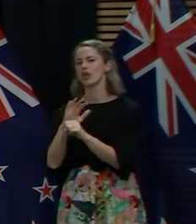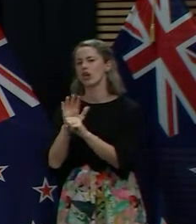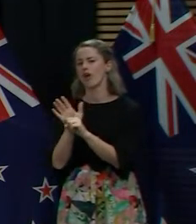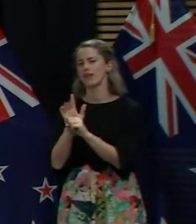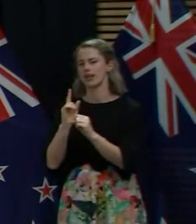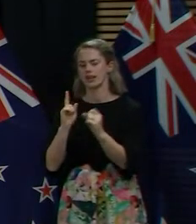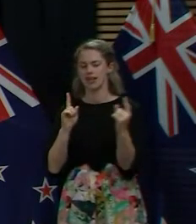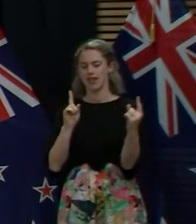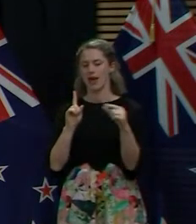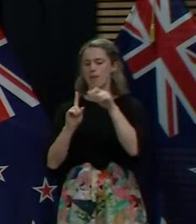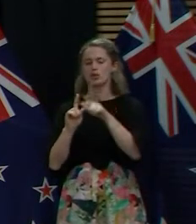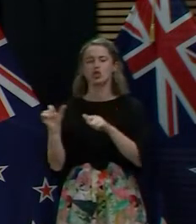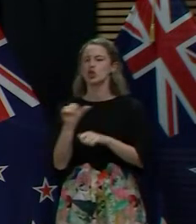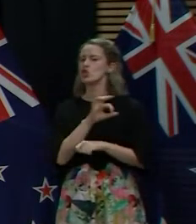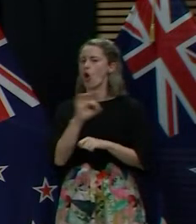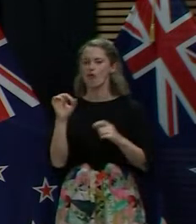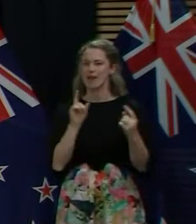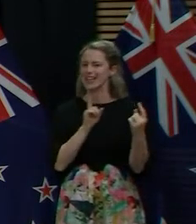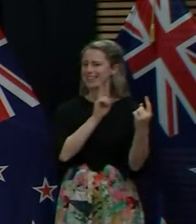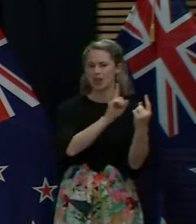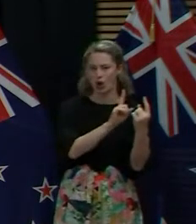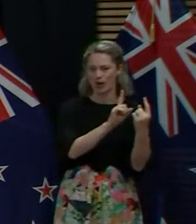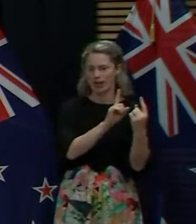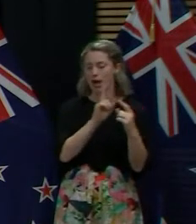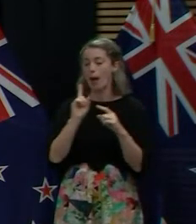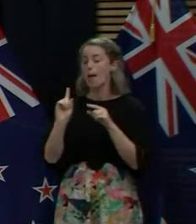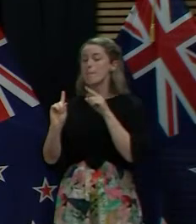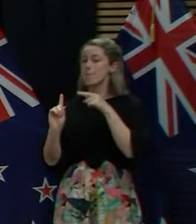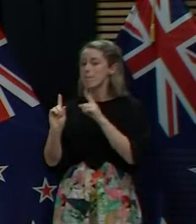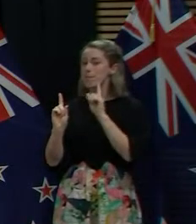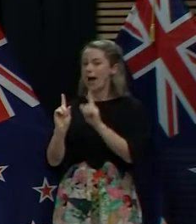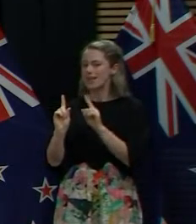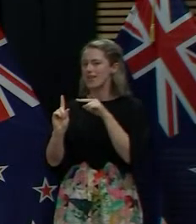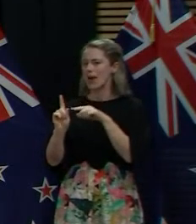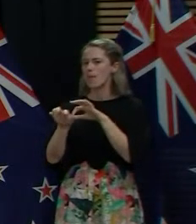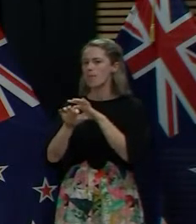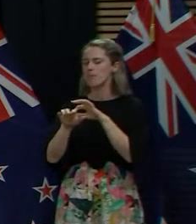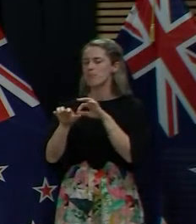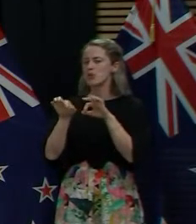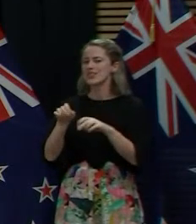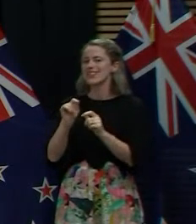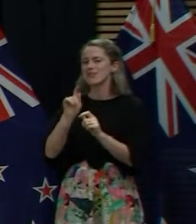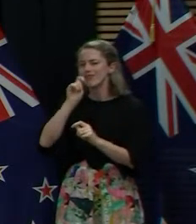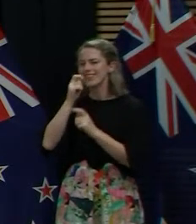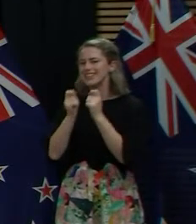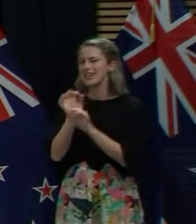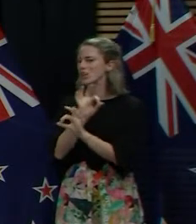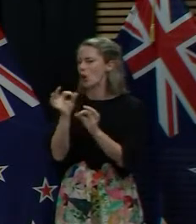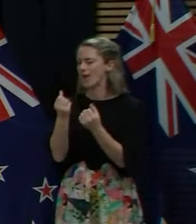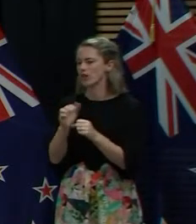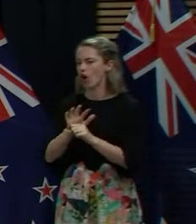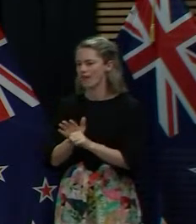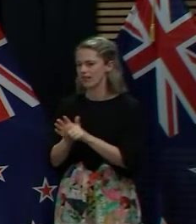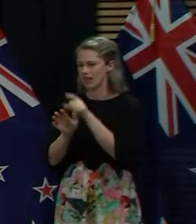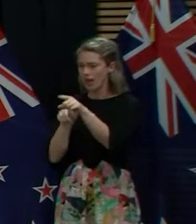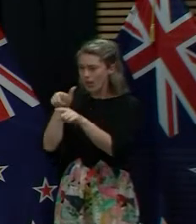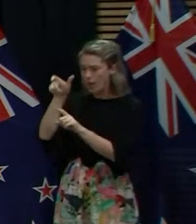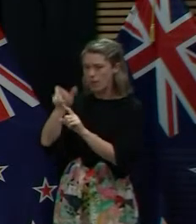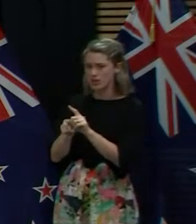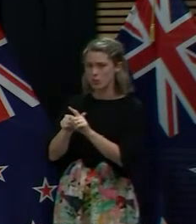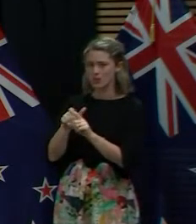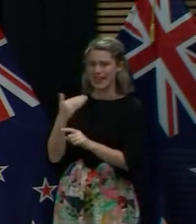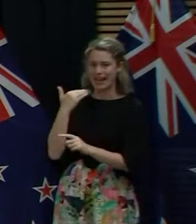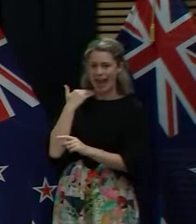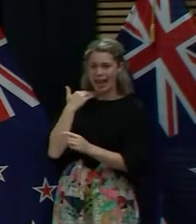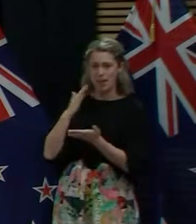Just to reiterate, that person has subsequently returned a negative test, so there's no risk to the staff, but they're taking a precautionary approach. And that person was a patch gang member?